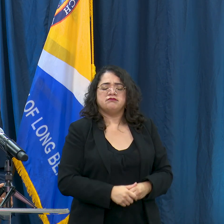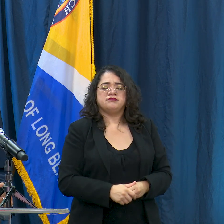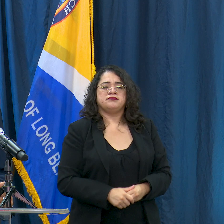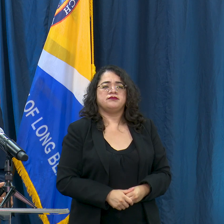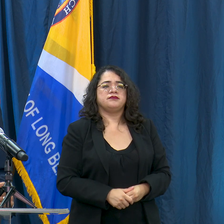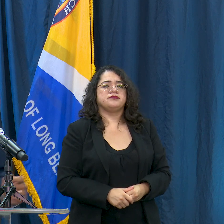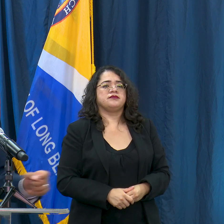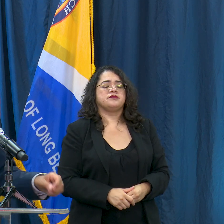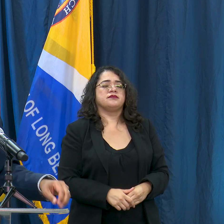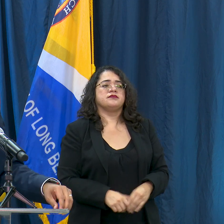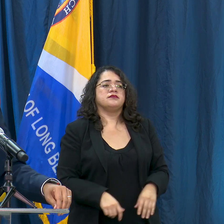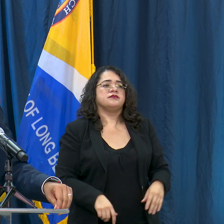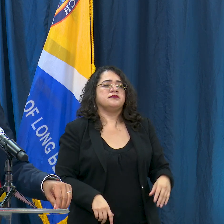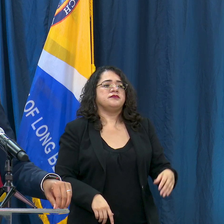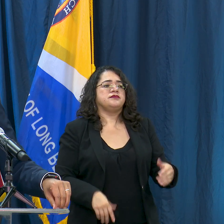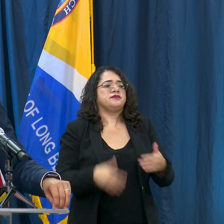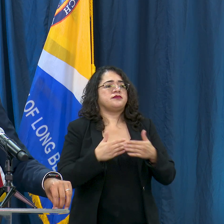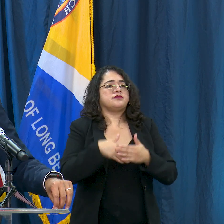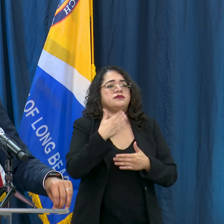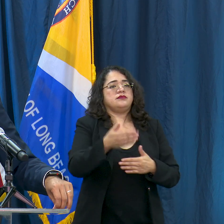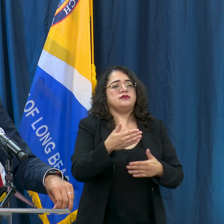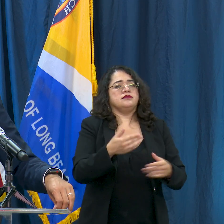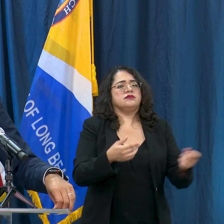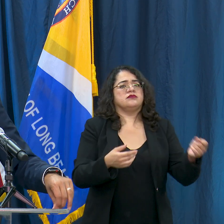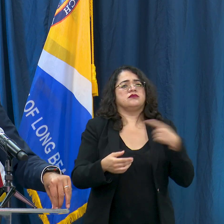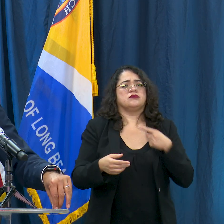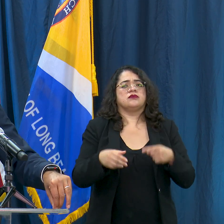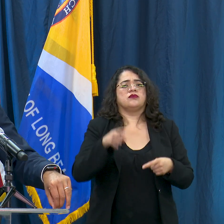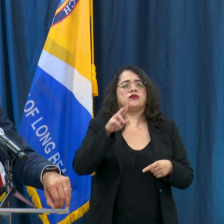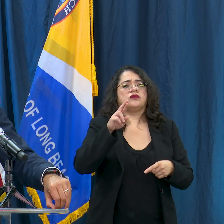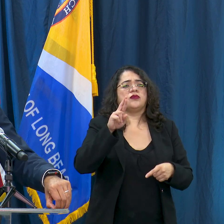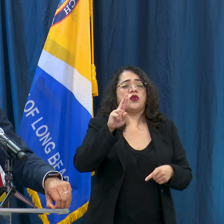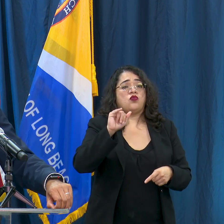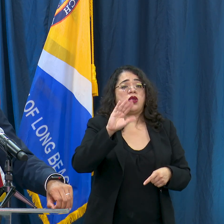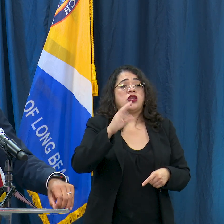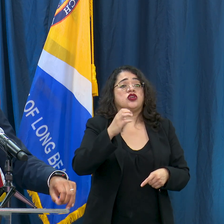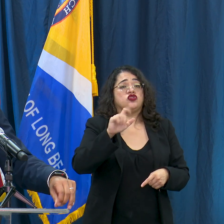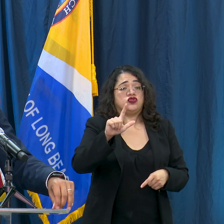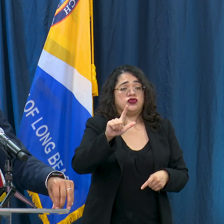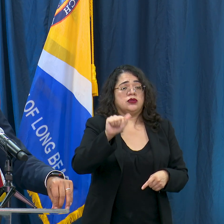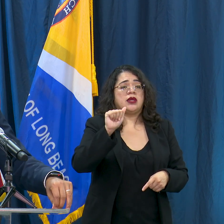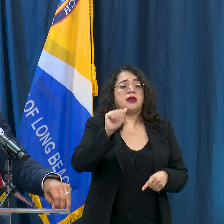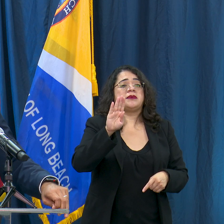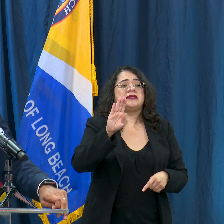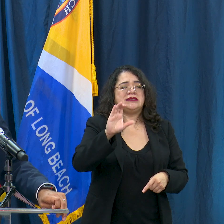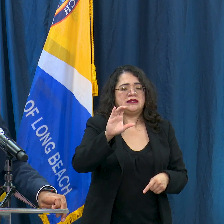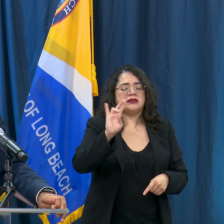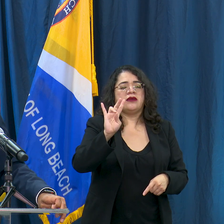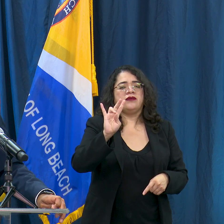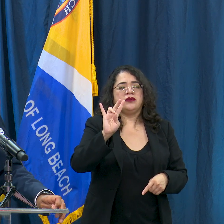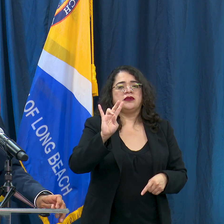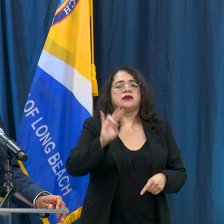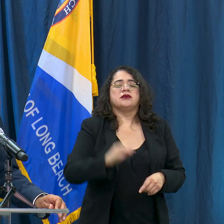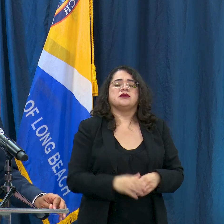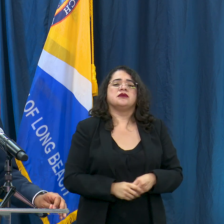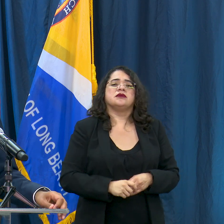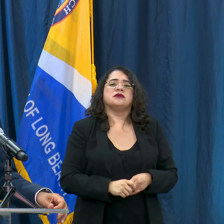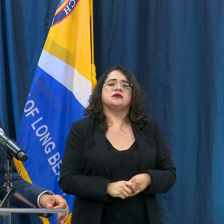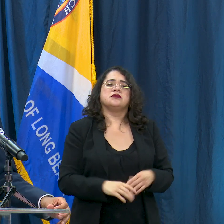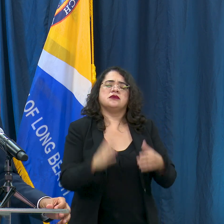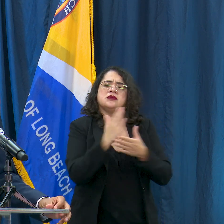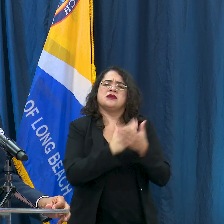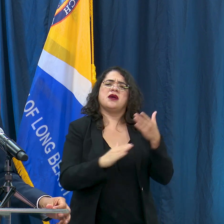Great. Thank you very much, Mr. Mayor. The next question is from Rachel from ABC7. Go ahead, Rachel. Hey, so some people